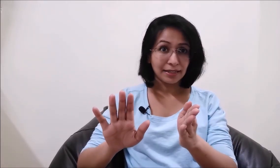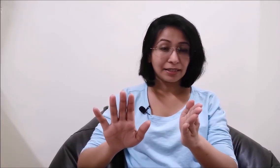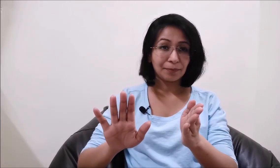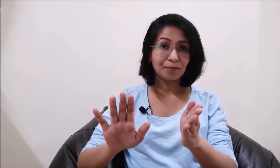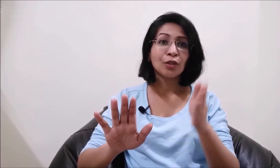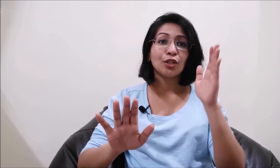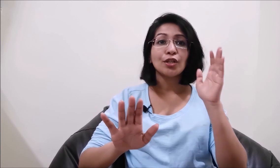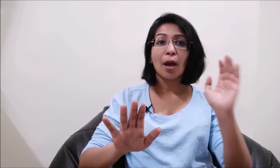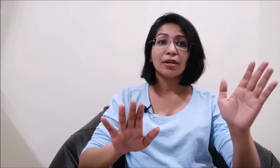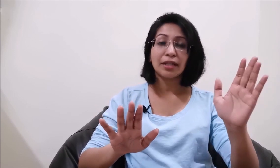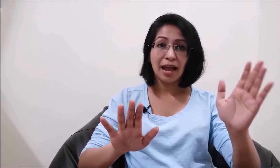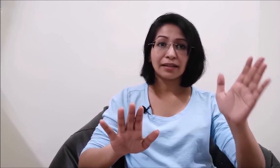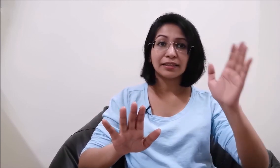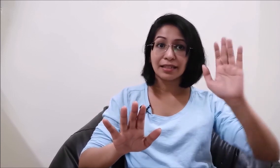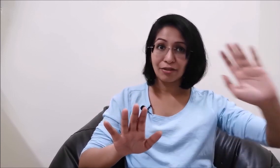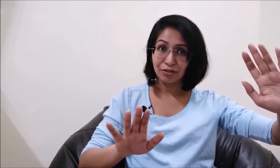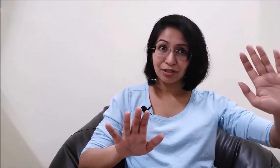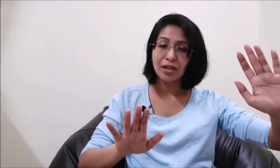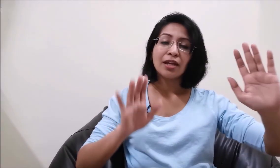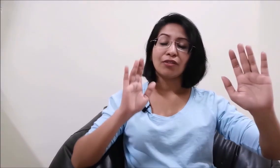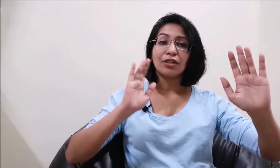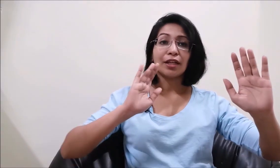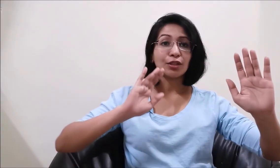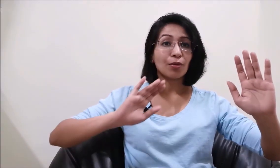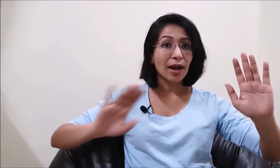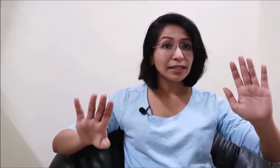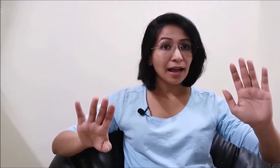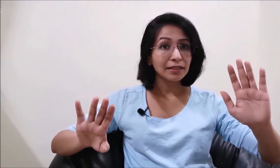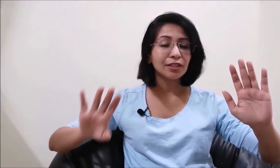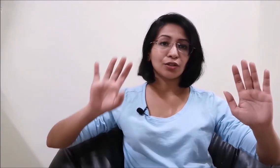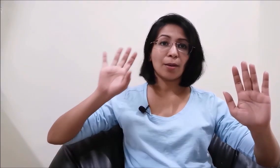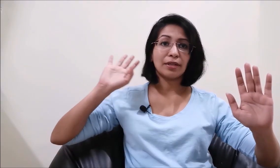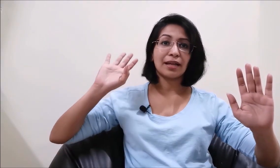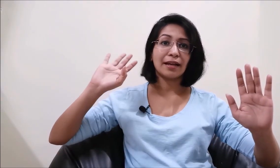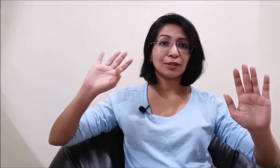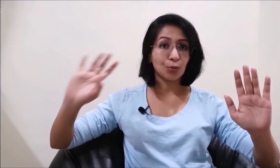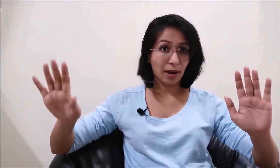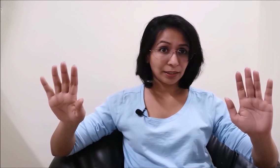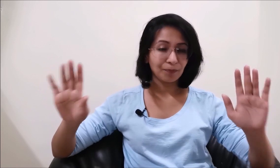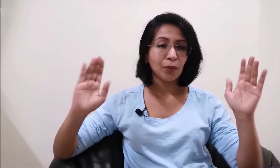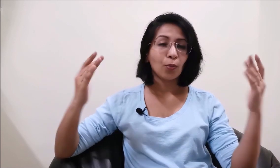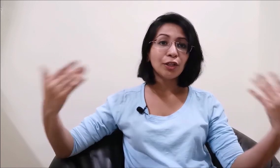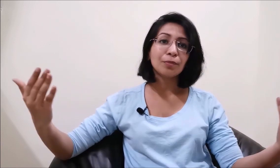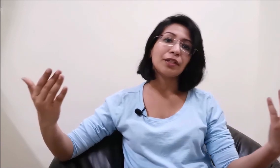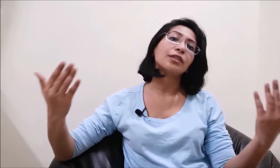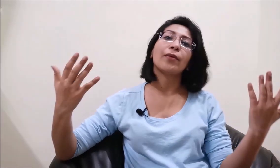left-handed, your dominant hand is left. If in case you're right-handed, your dominant hand is right, which means when